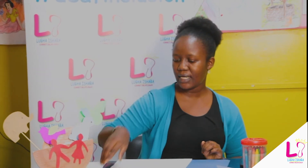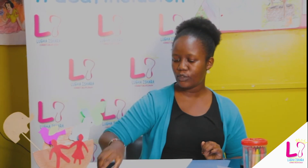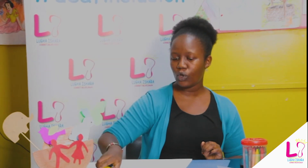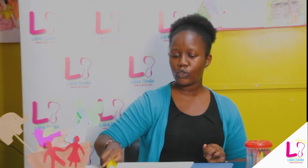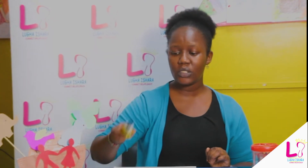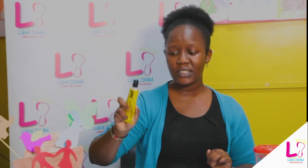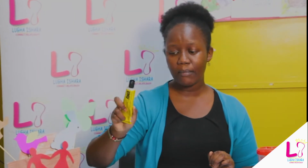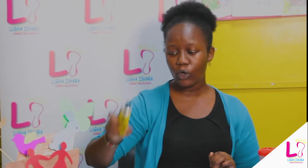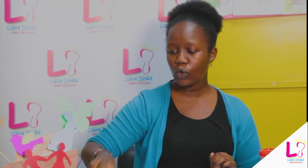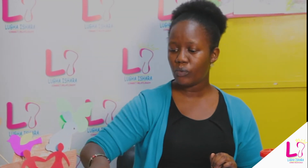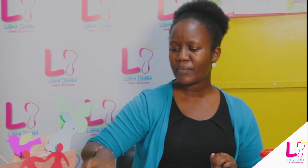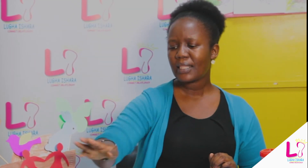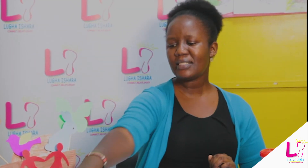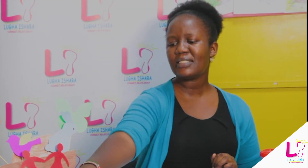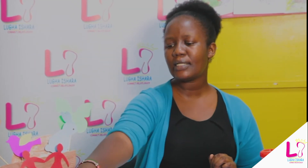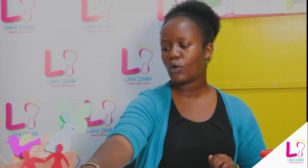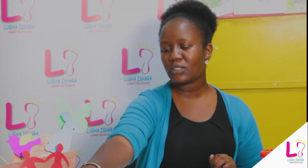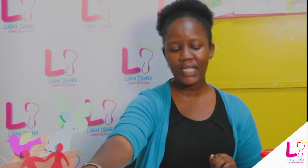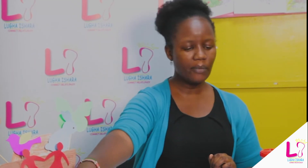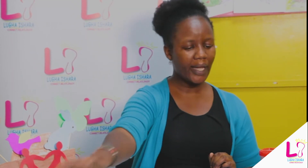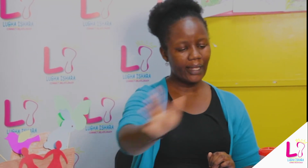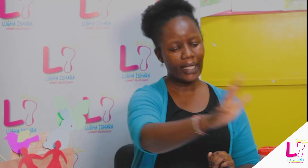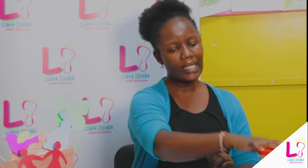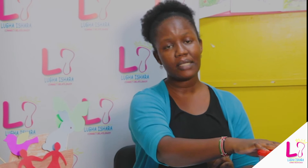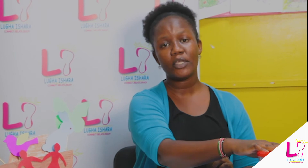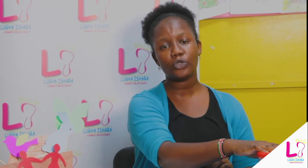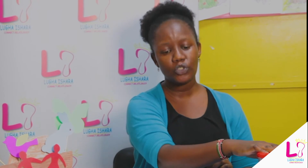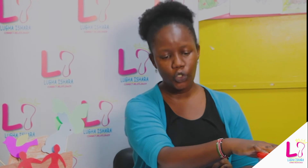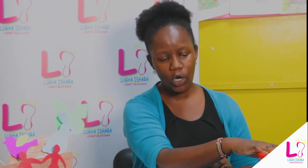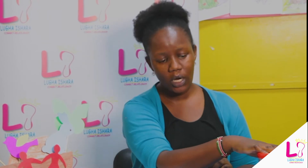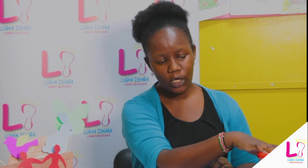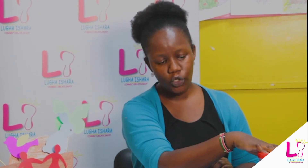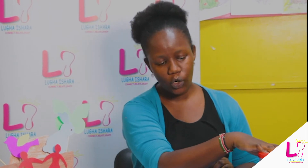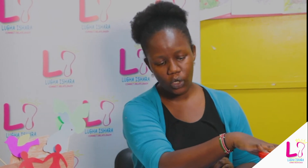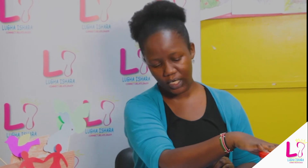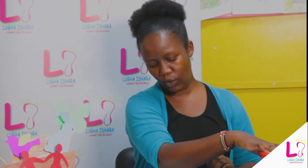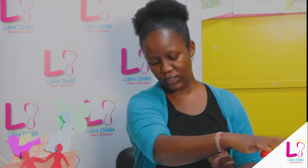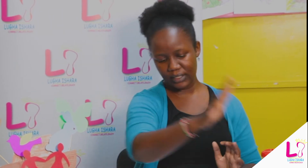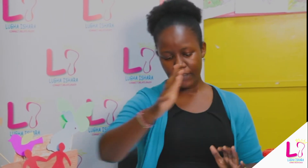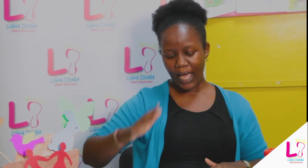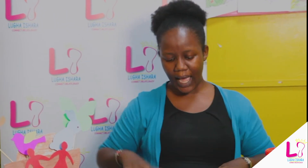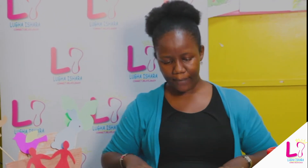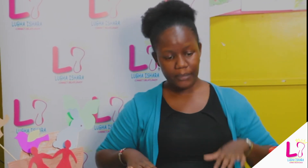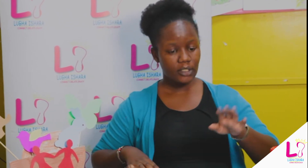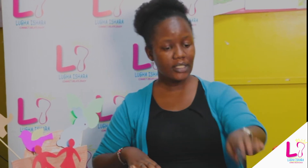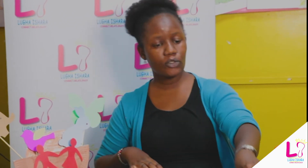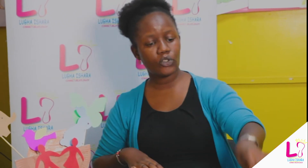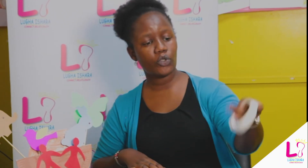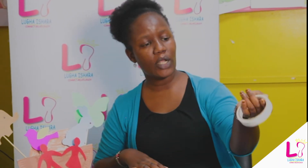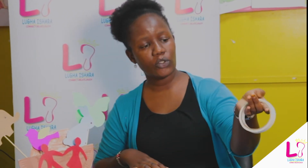You'll also need some glue. This is just on standby, and as I mentioned, your crayons. This is also, you can also, if